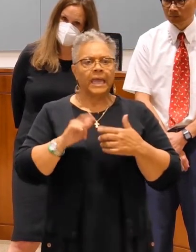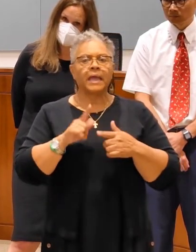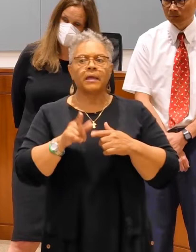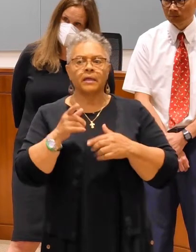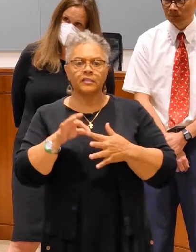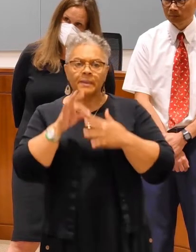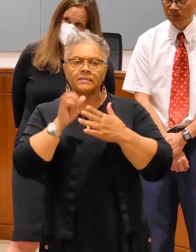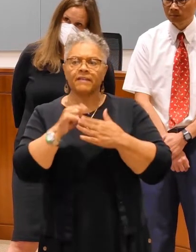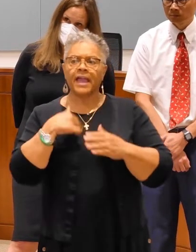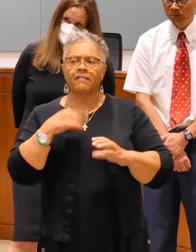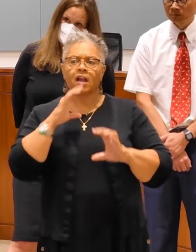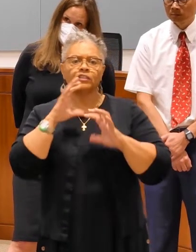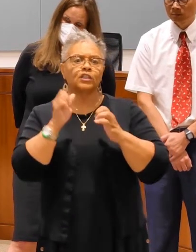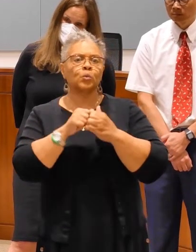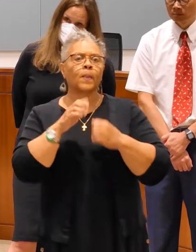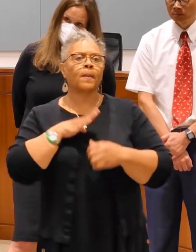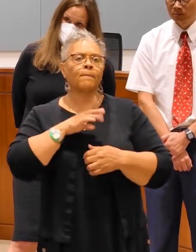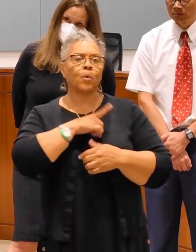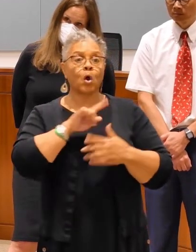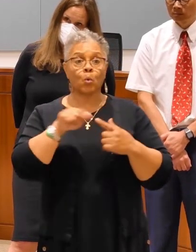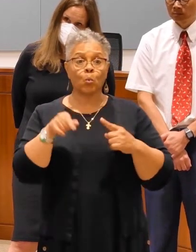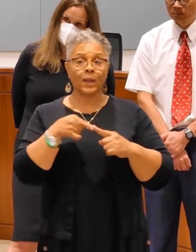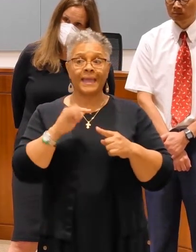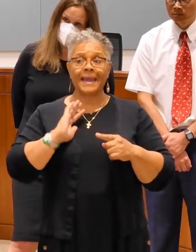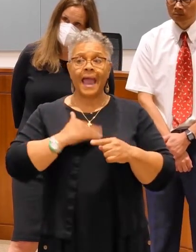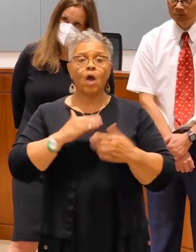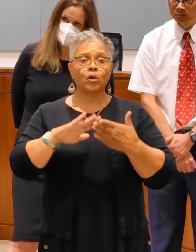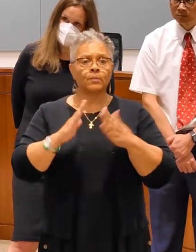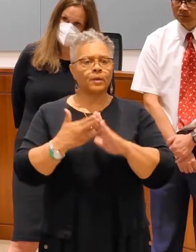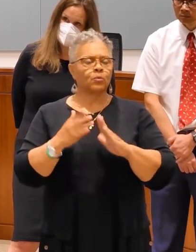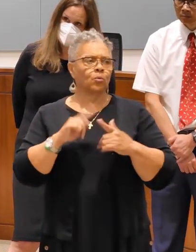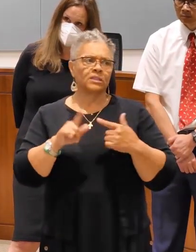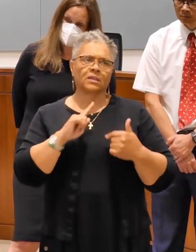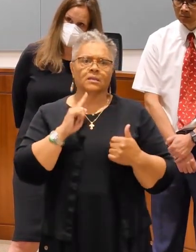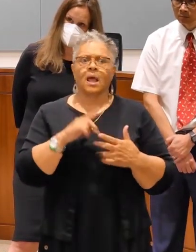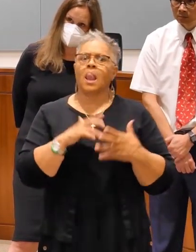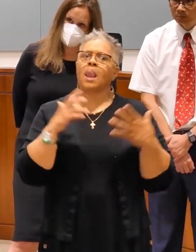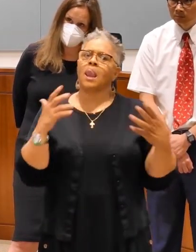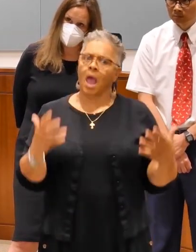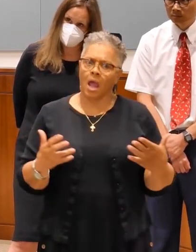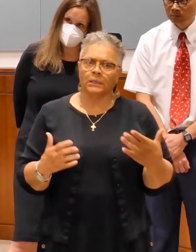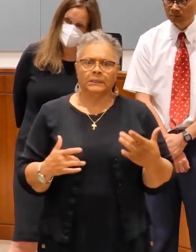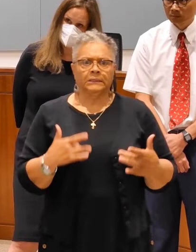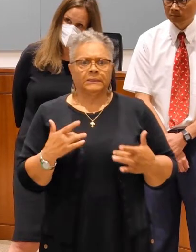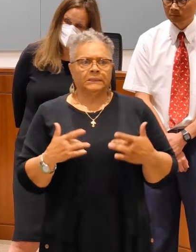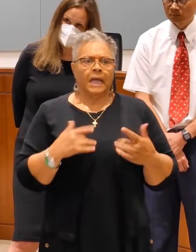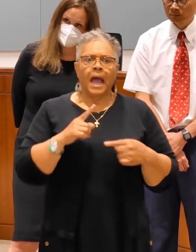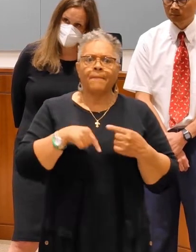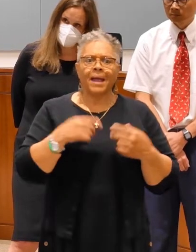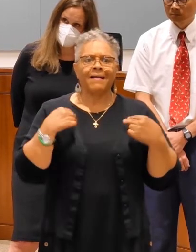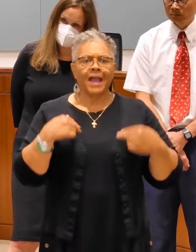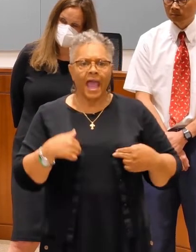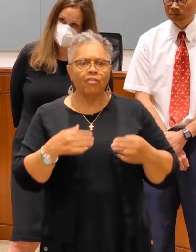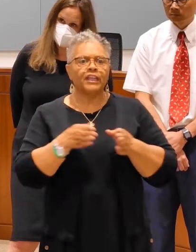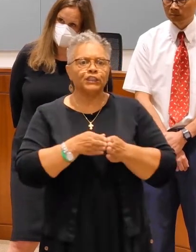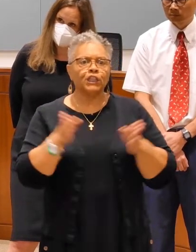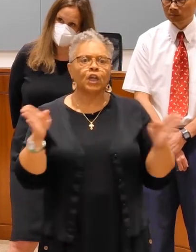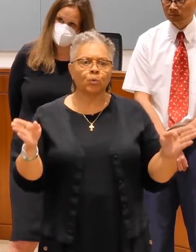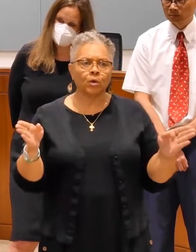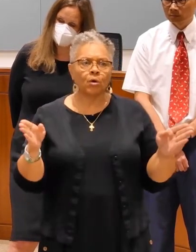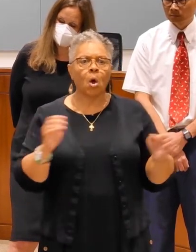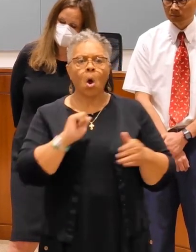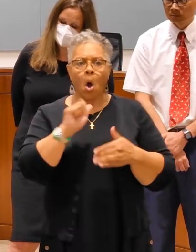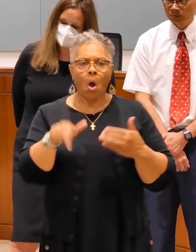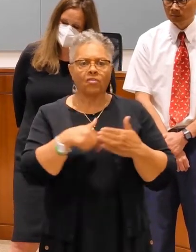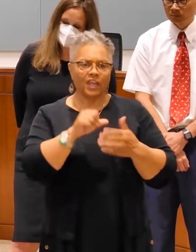conversations this year with the board when our community was under great anxiety regarding health in general, all